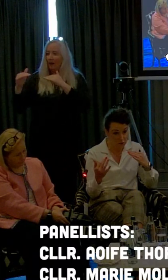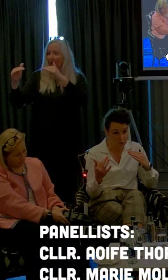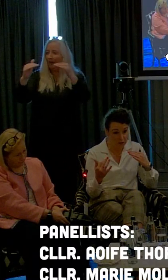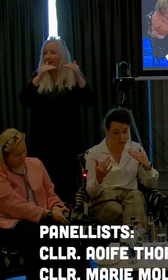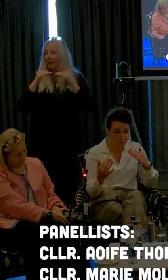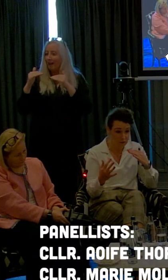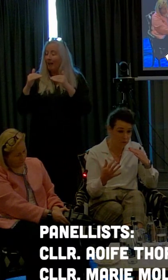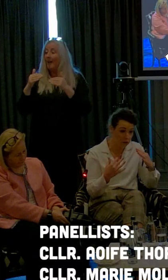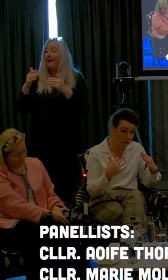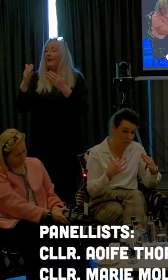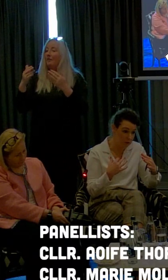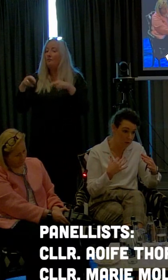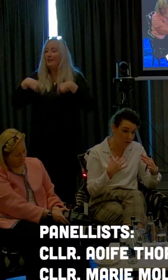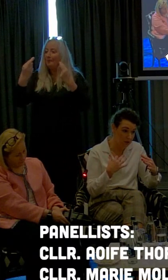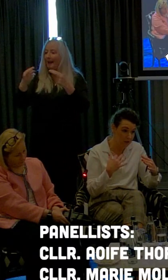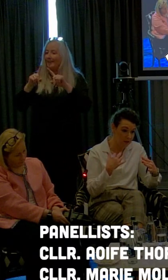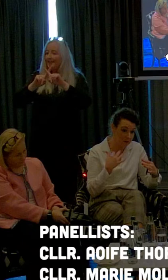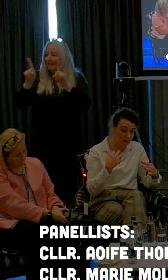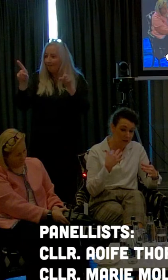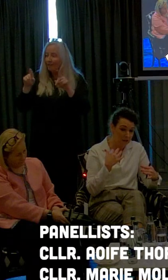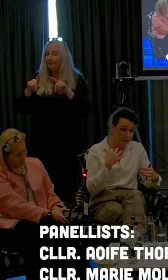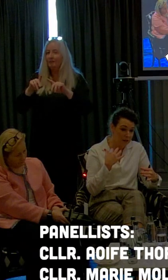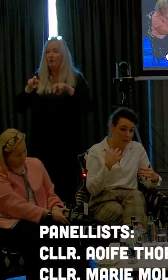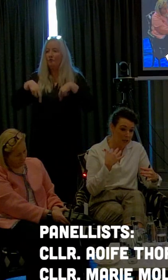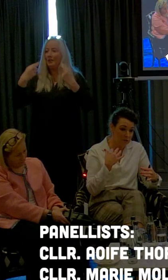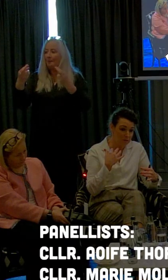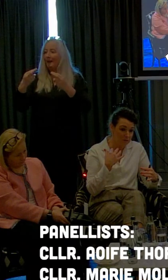different perspectives, different life experiences,